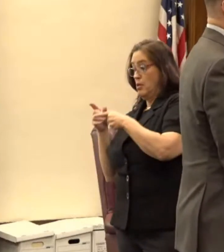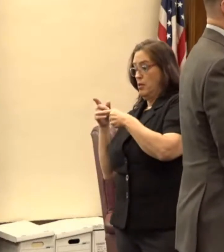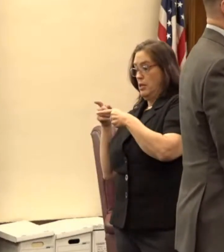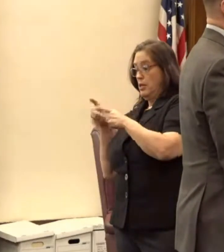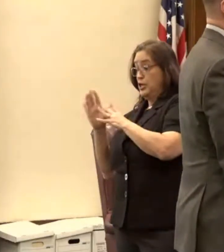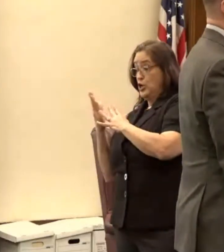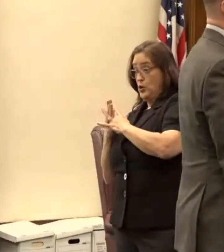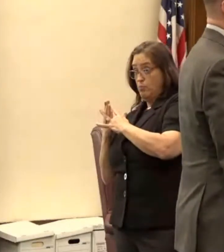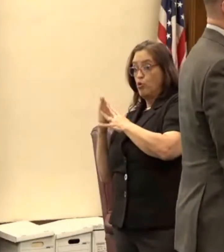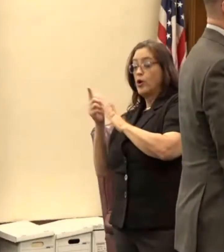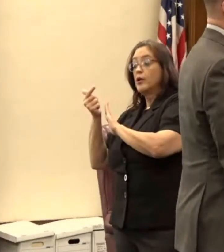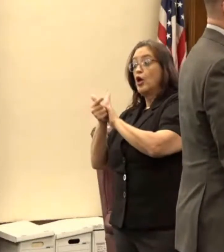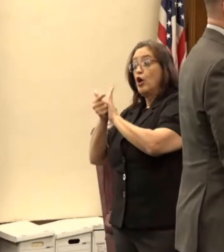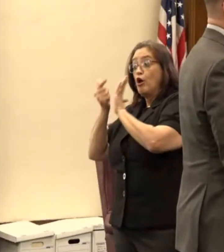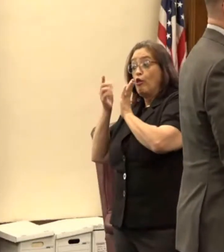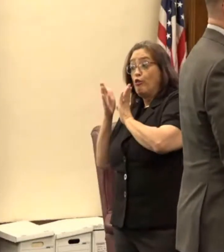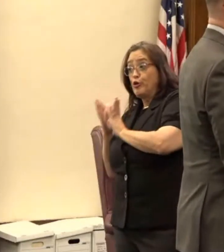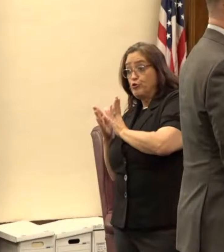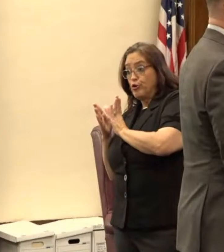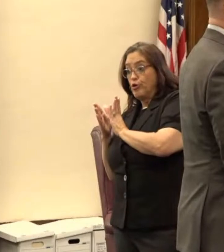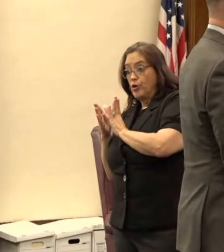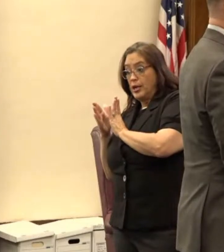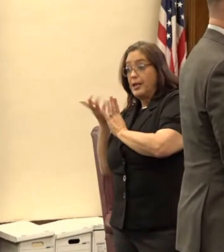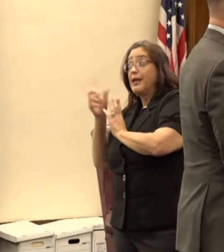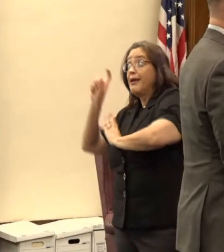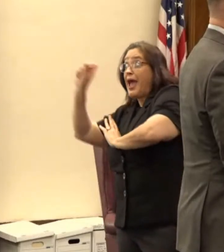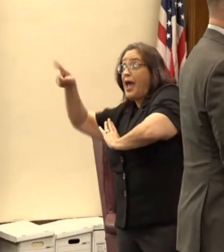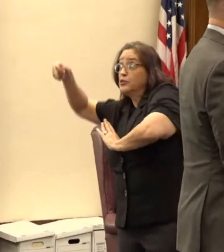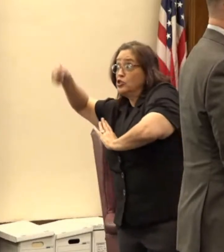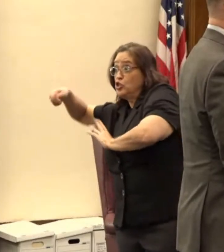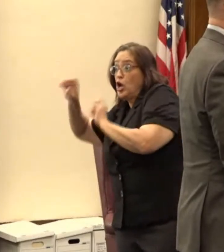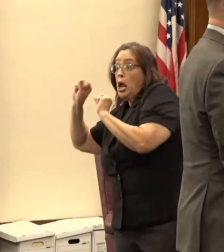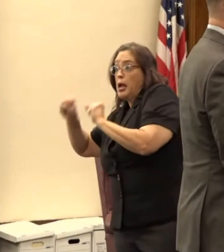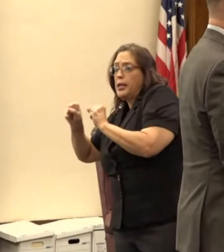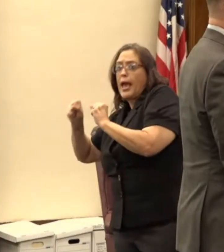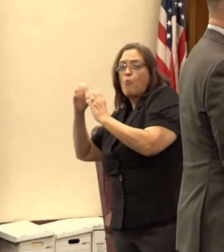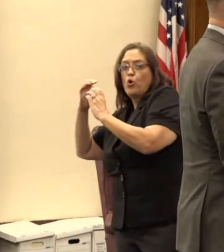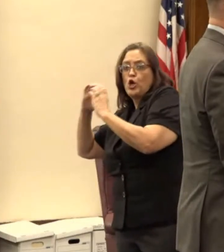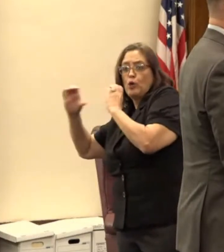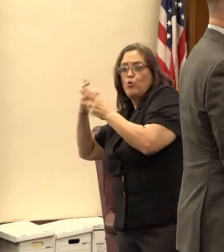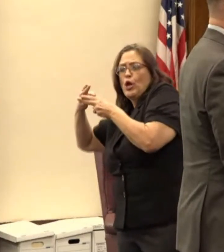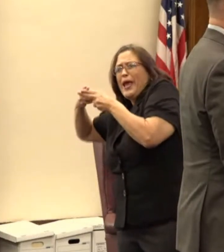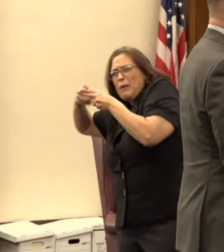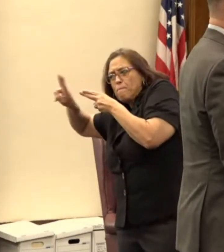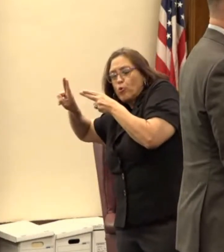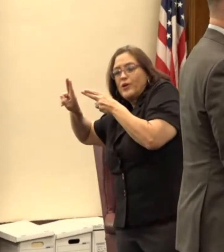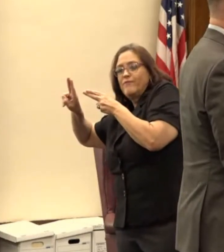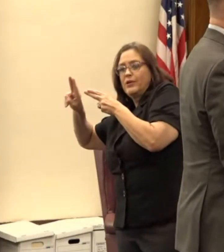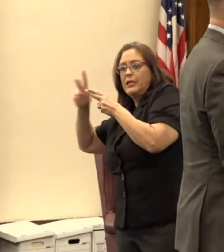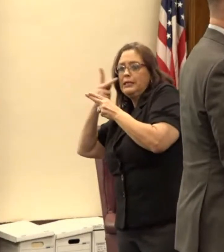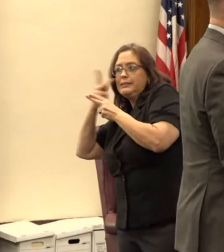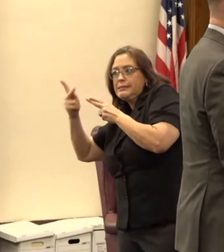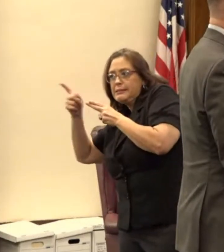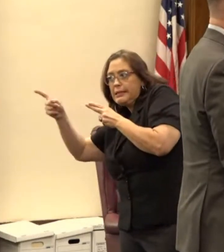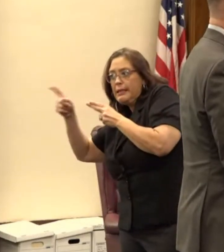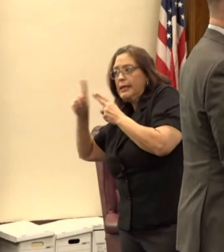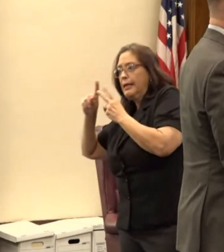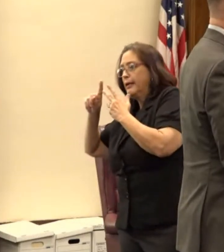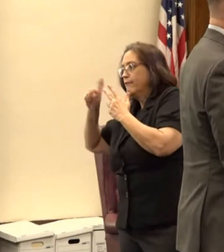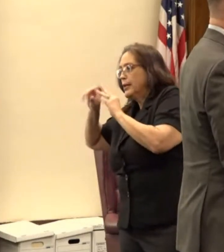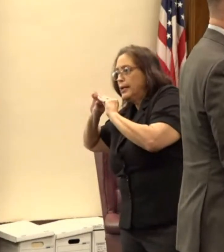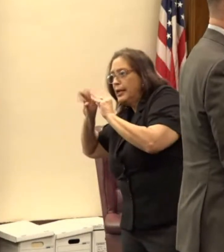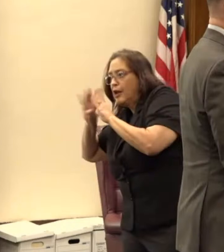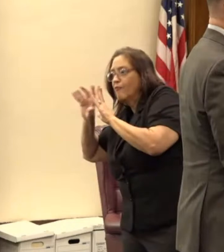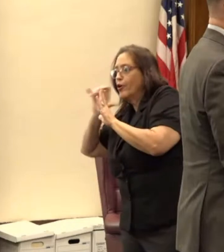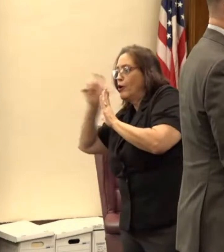on breaks, make sure he was understanding, or if he had any questions. And yes, we did do that. There was never a time where he said he